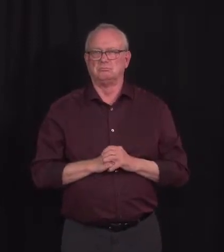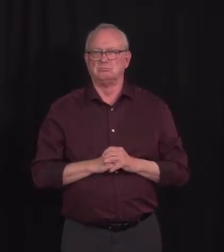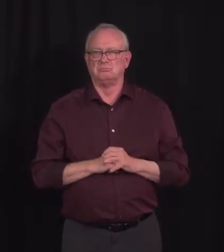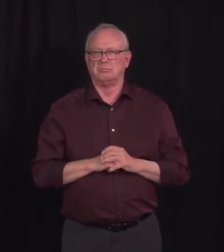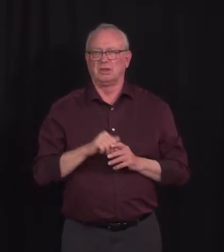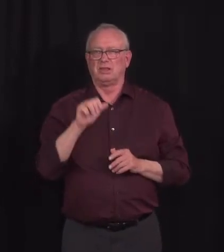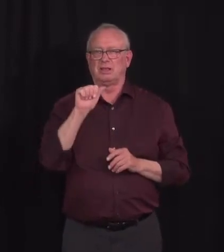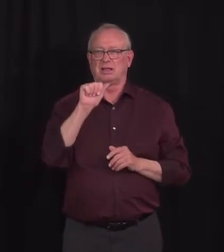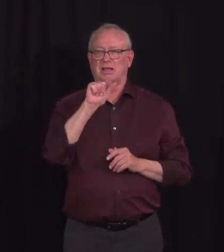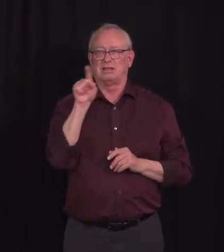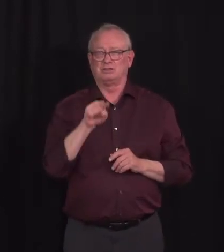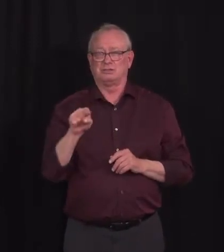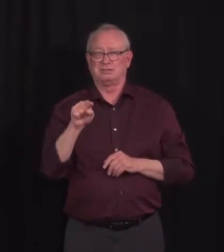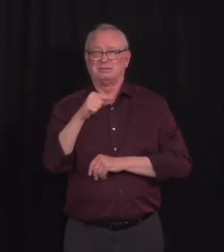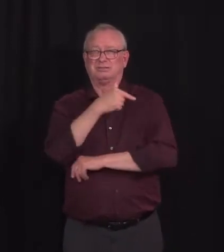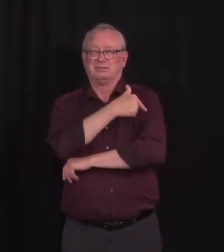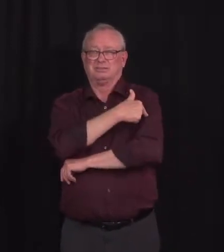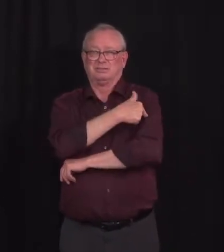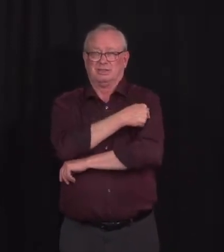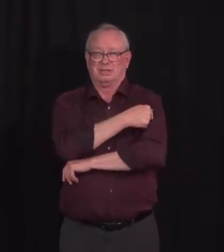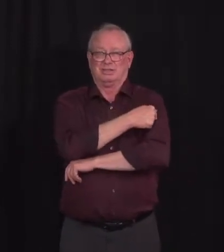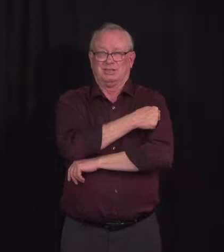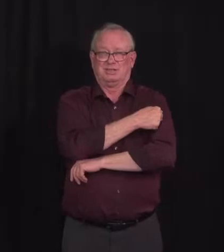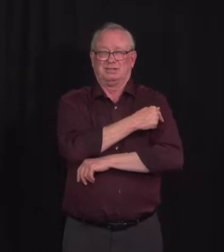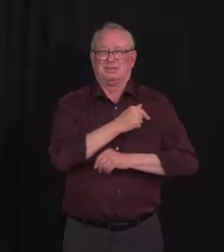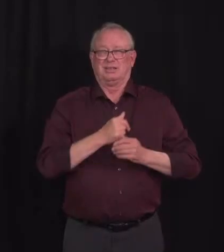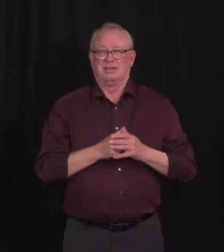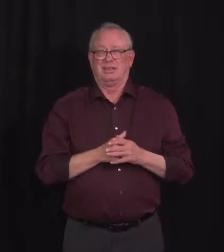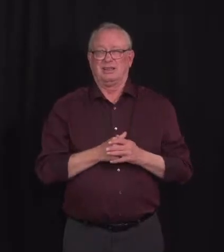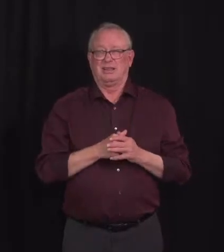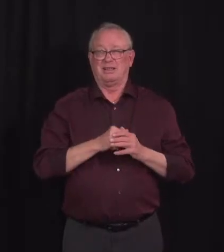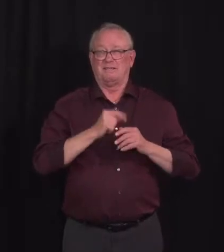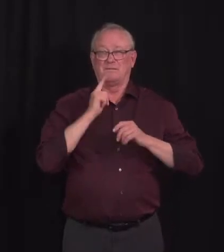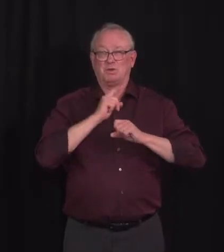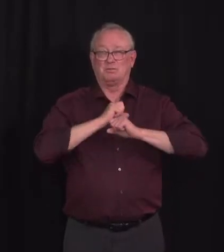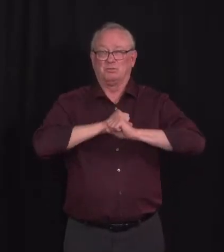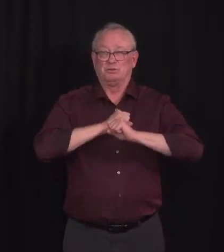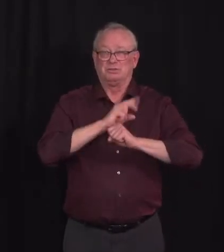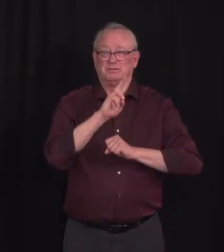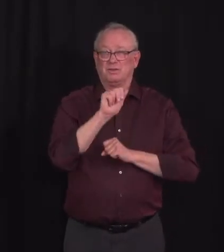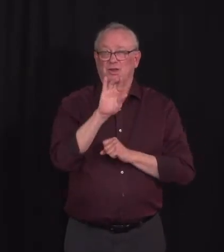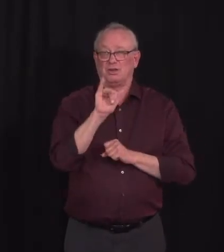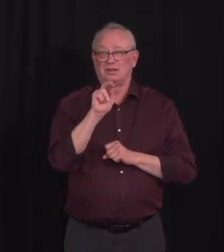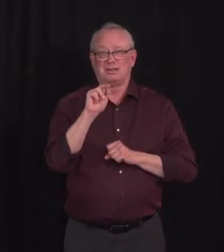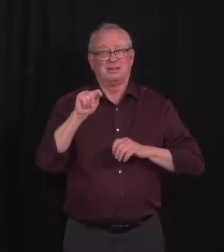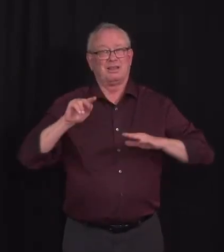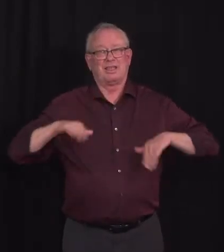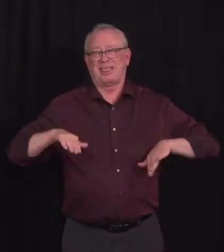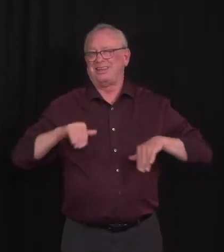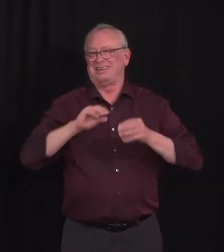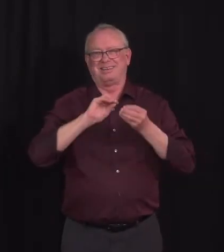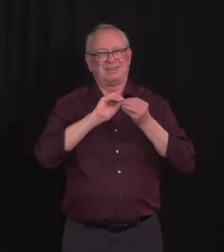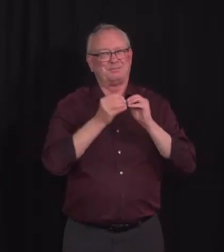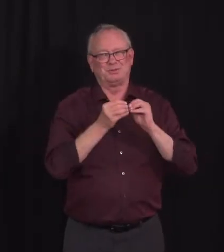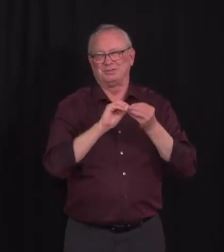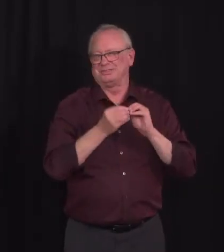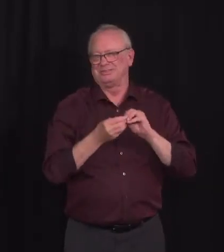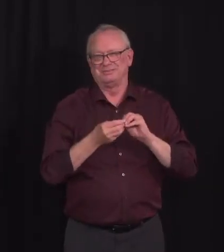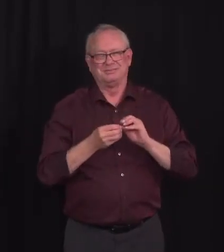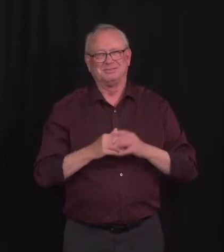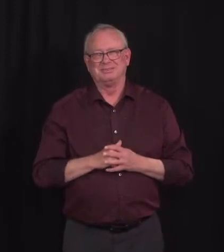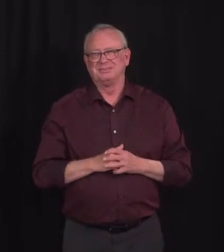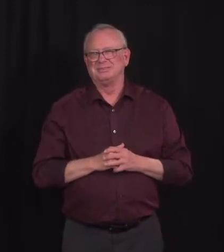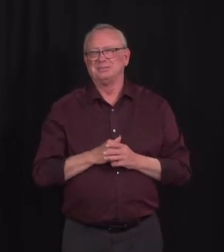vaccine and effectiveness against other emerging variants aren't yet available for Alberta due to limited